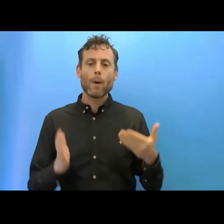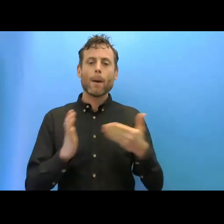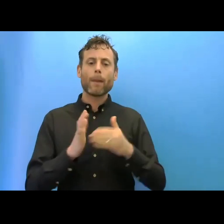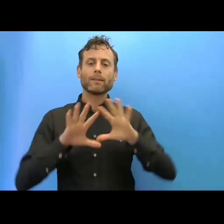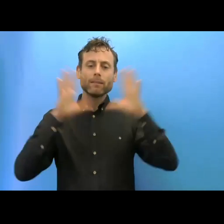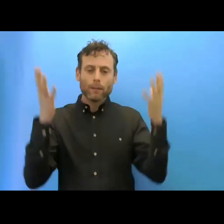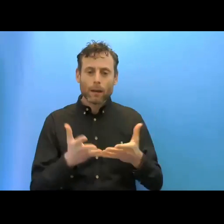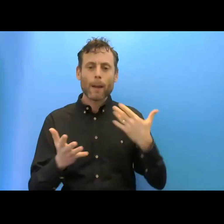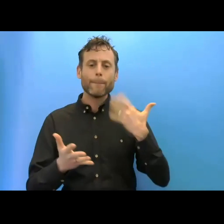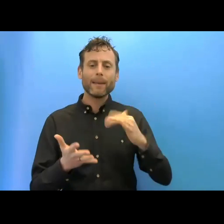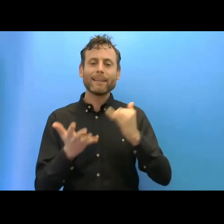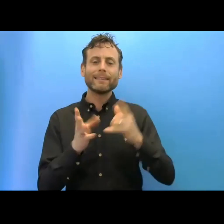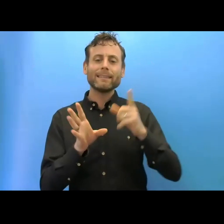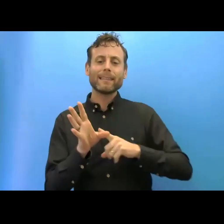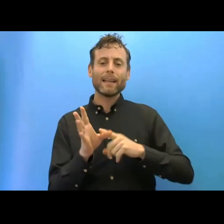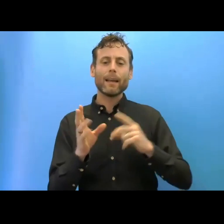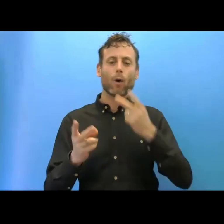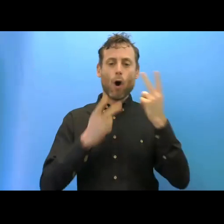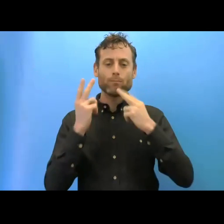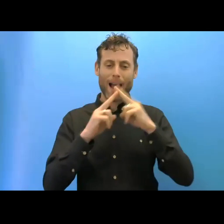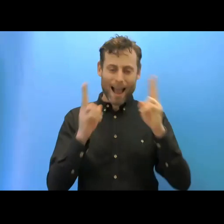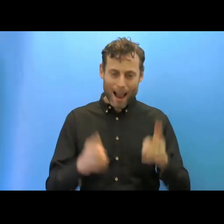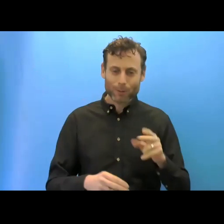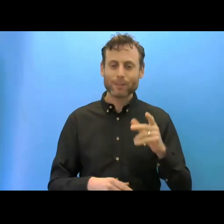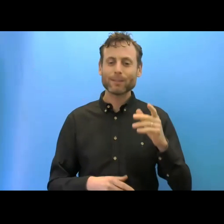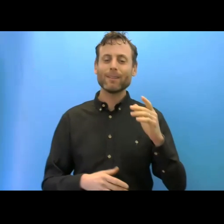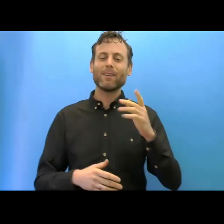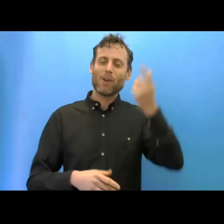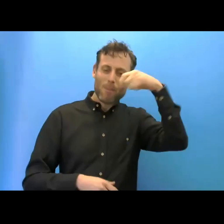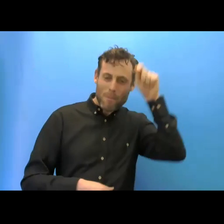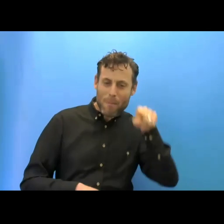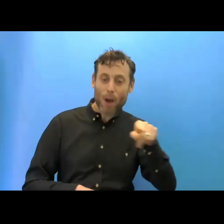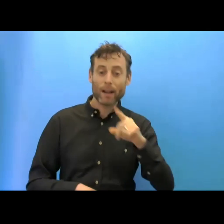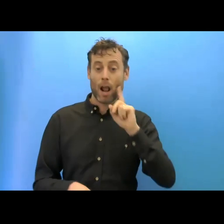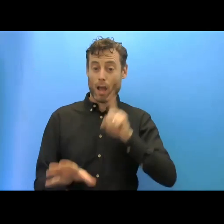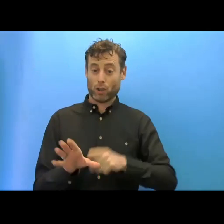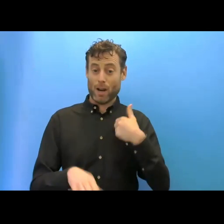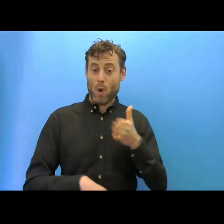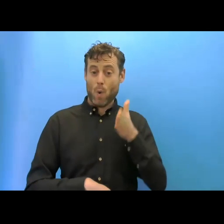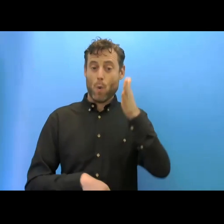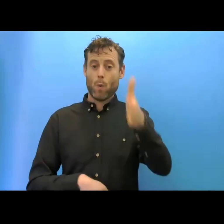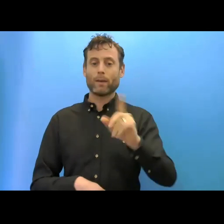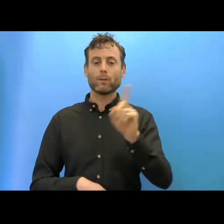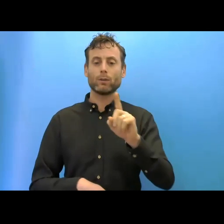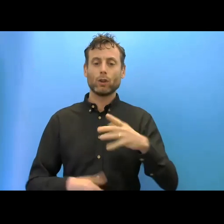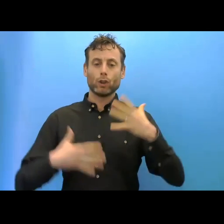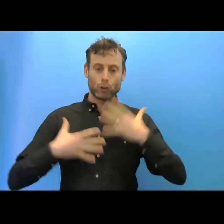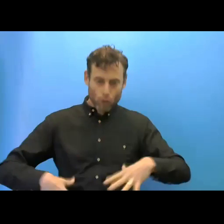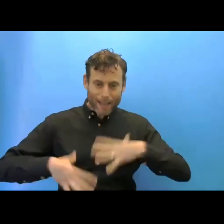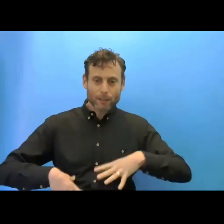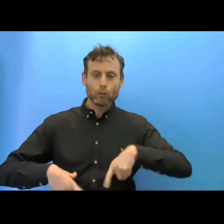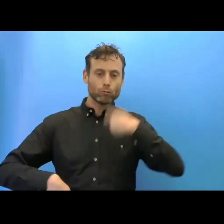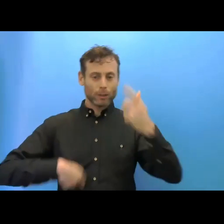Opera House and at How To in Berlin. Last year, I was invited to show one of my other pieces, Undress Redress, at May